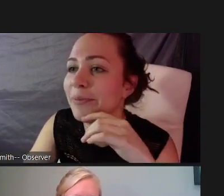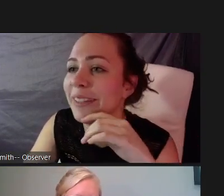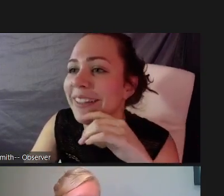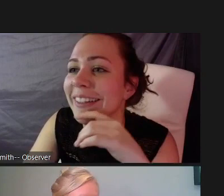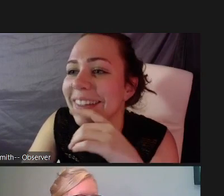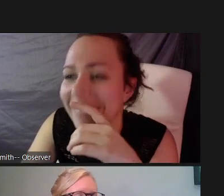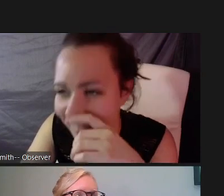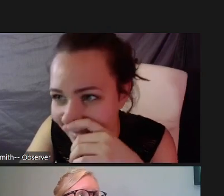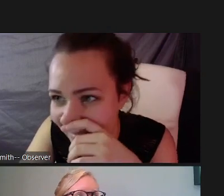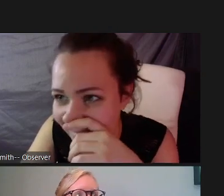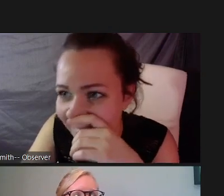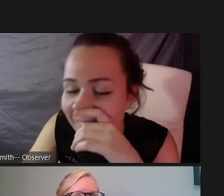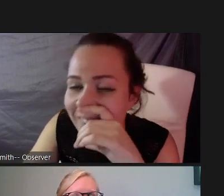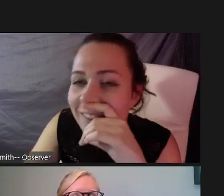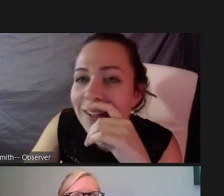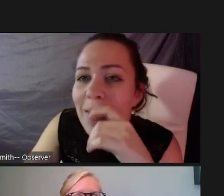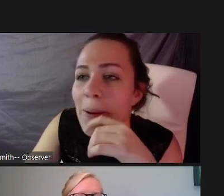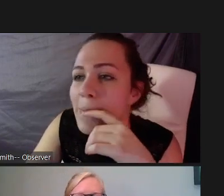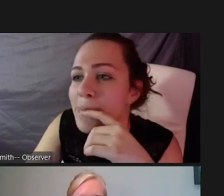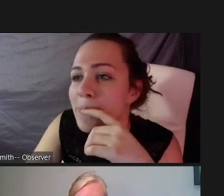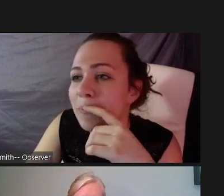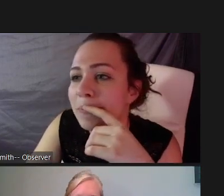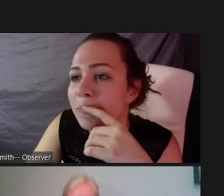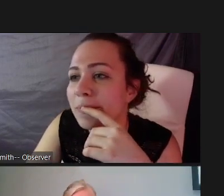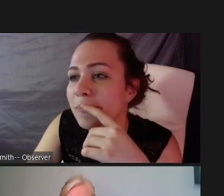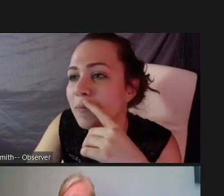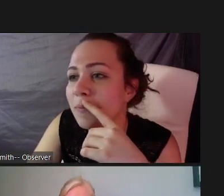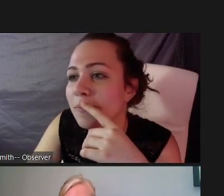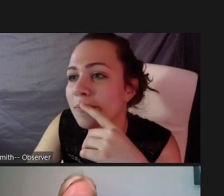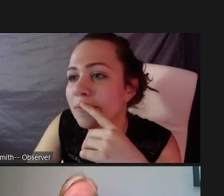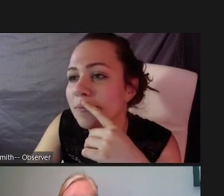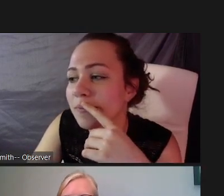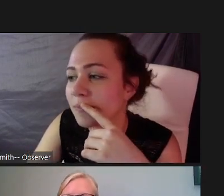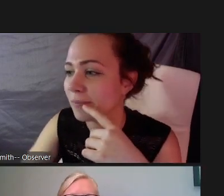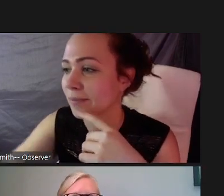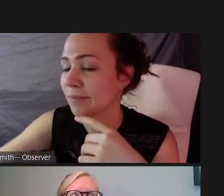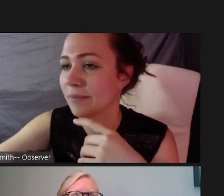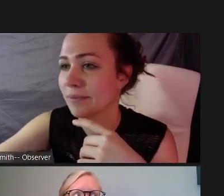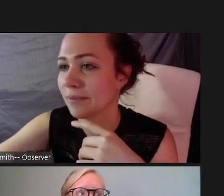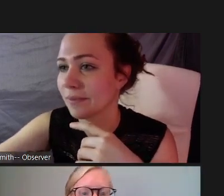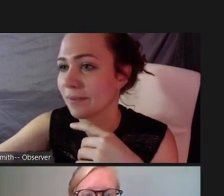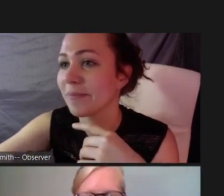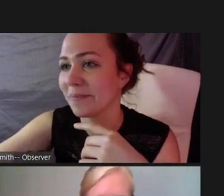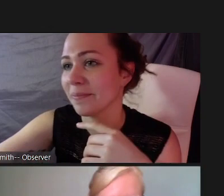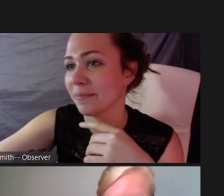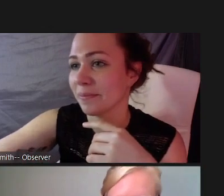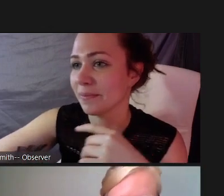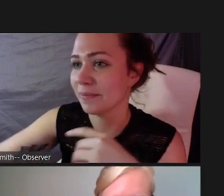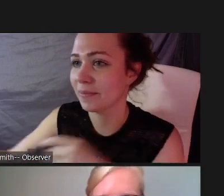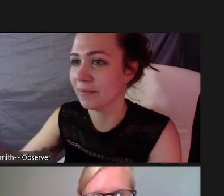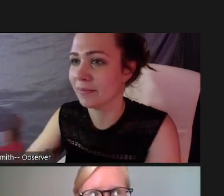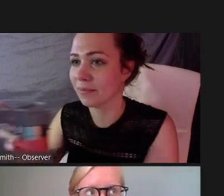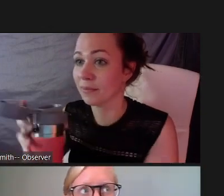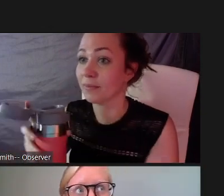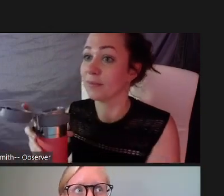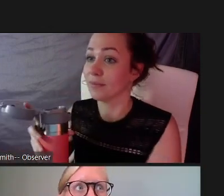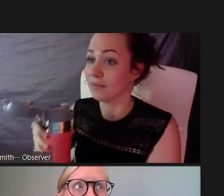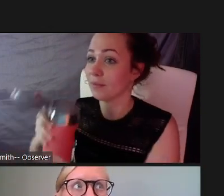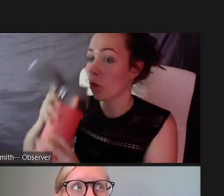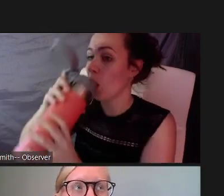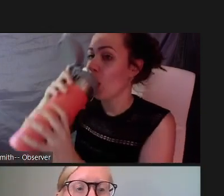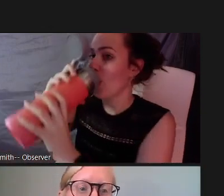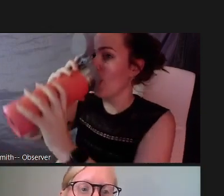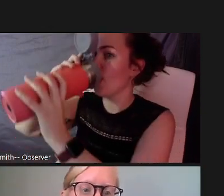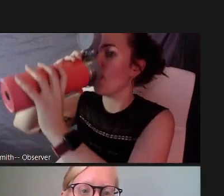it. Well, my internet, thank God, like I don't want to jinx it, is so good. I've never had issues with mine, but she's like